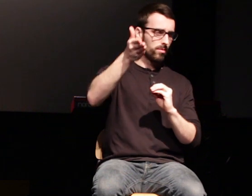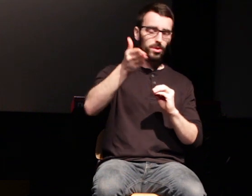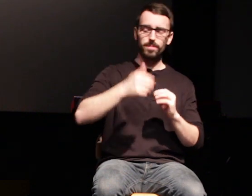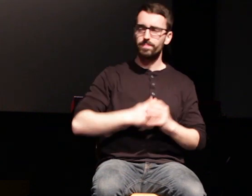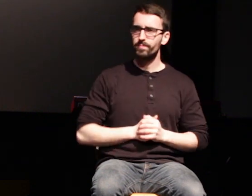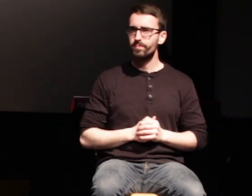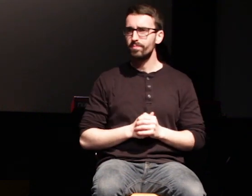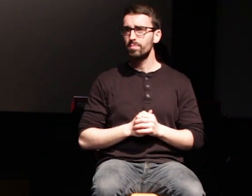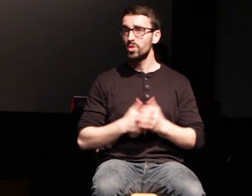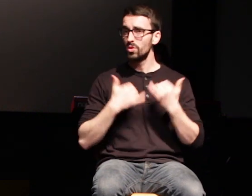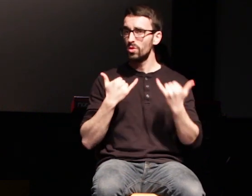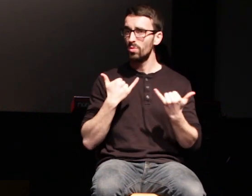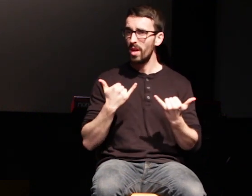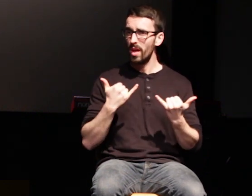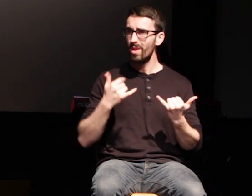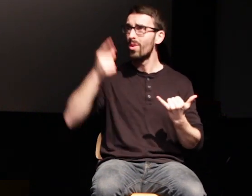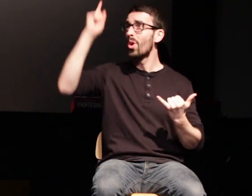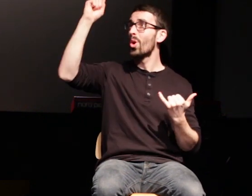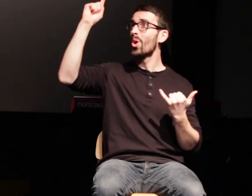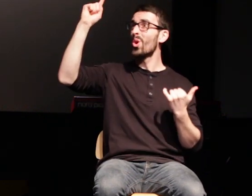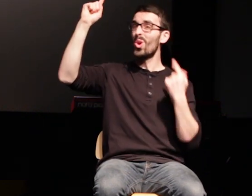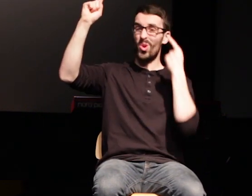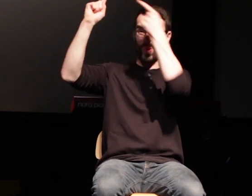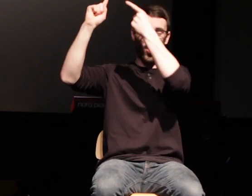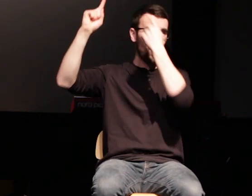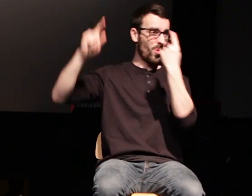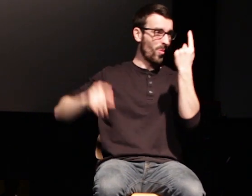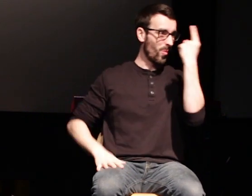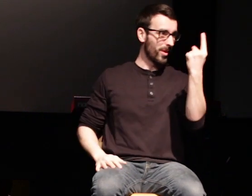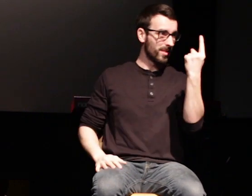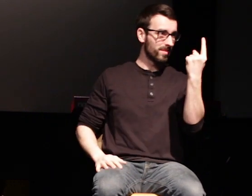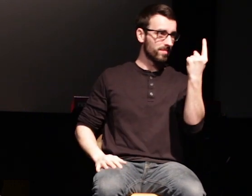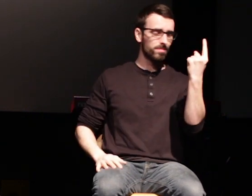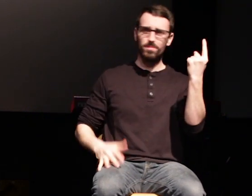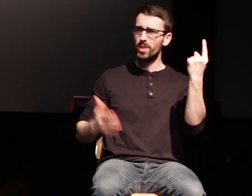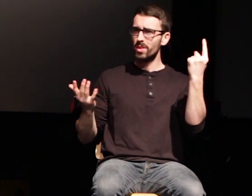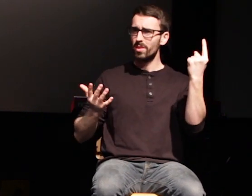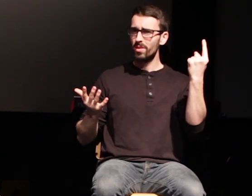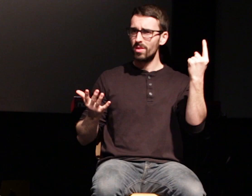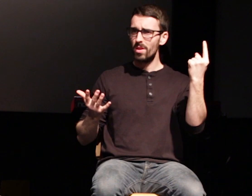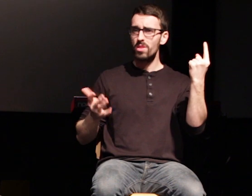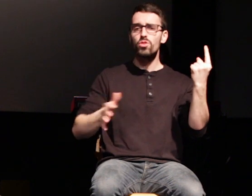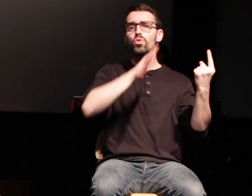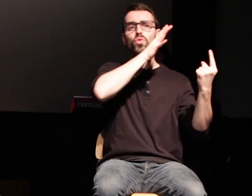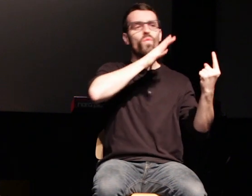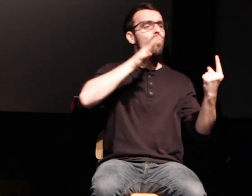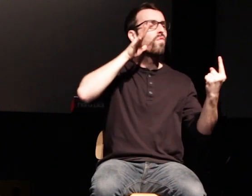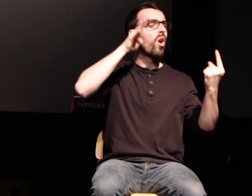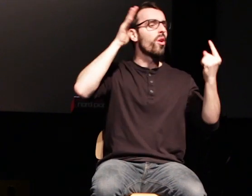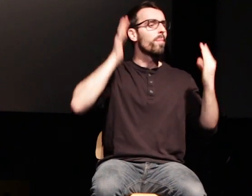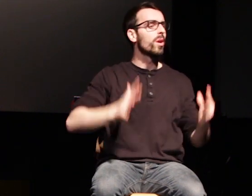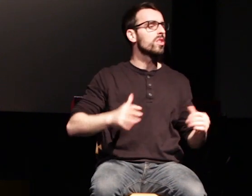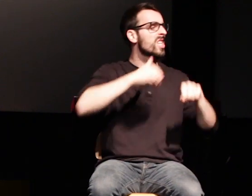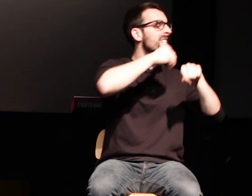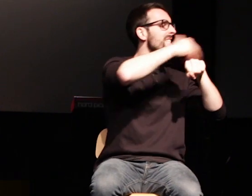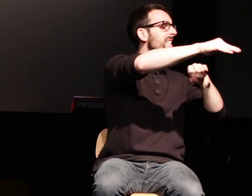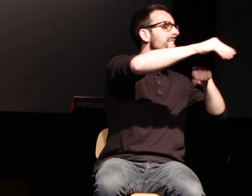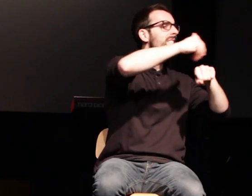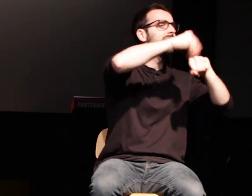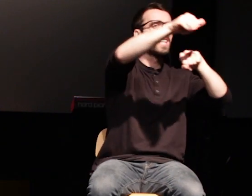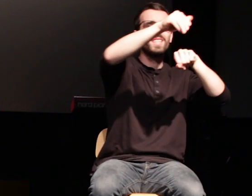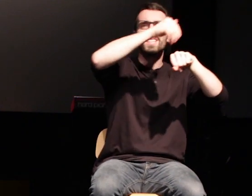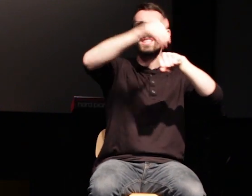today, one goal, and that is this, to send out farmers, to send out